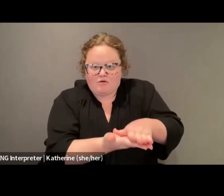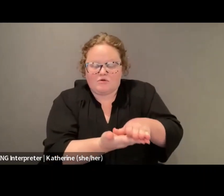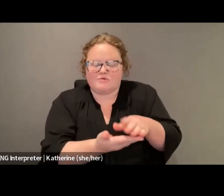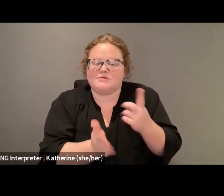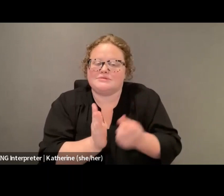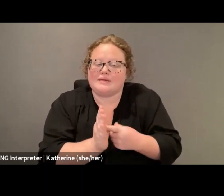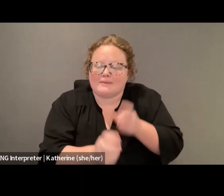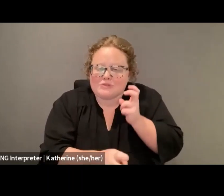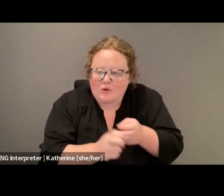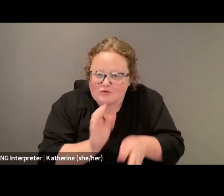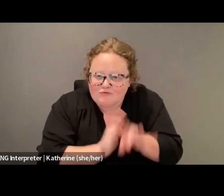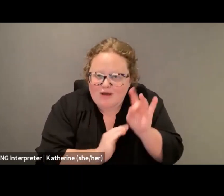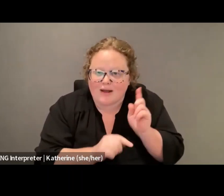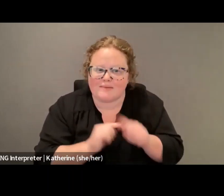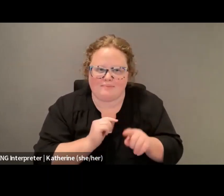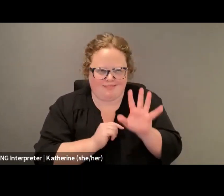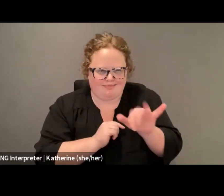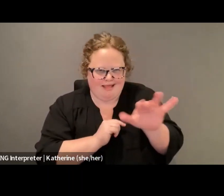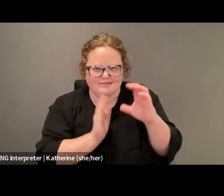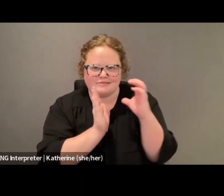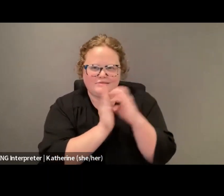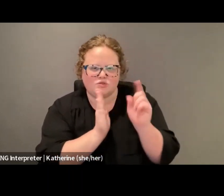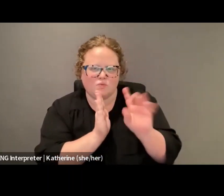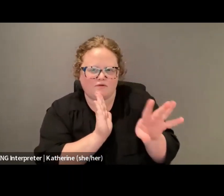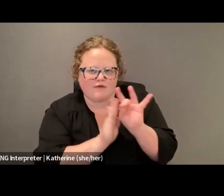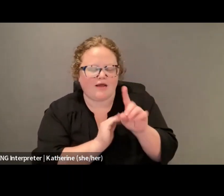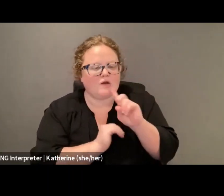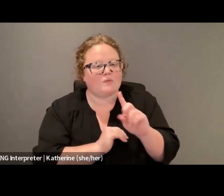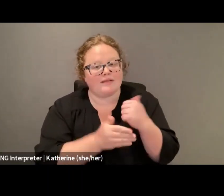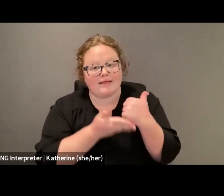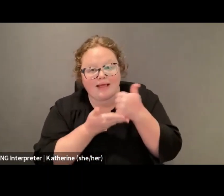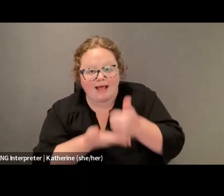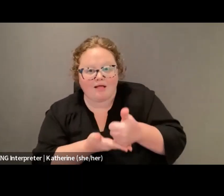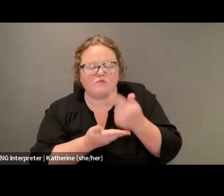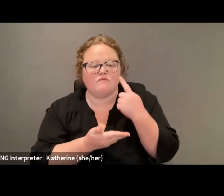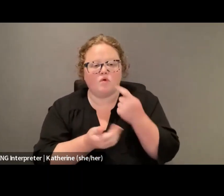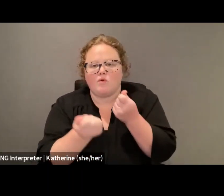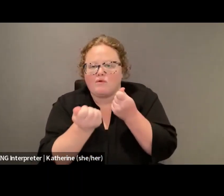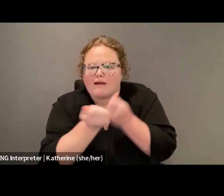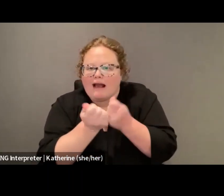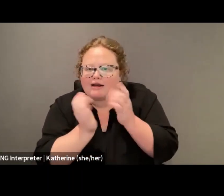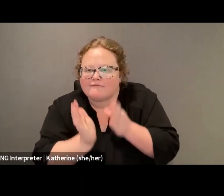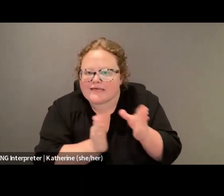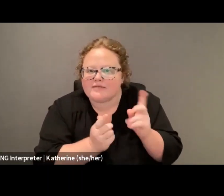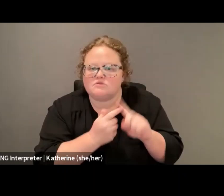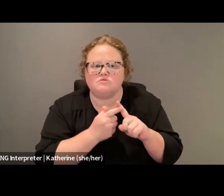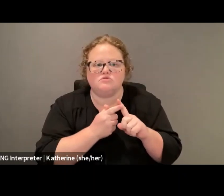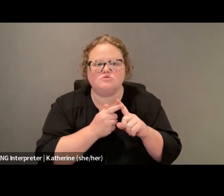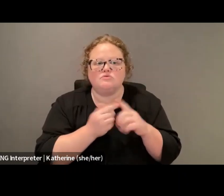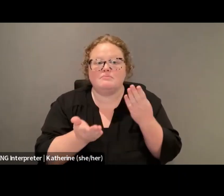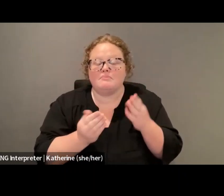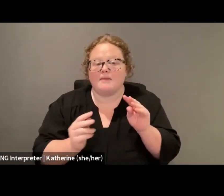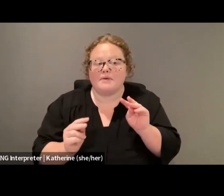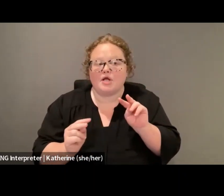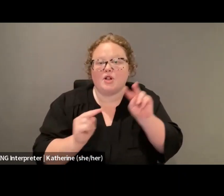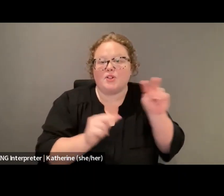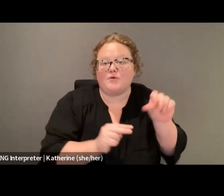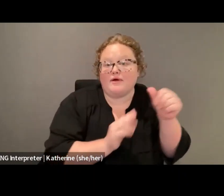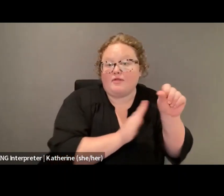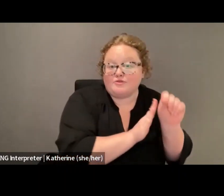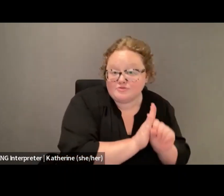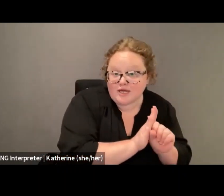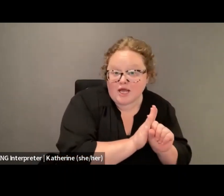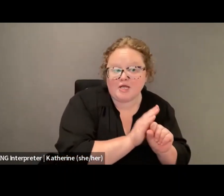it. And so it can be really helpful, I think, for advocates to reference this section in waivers from other states to see how your